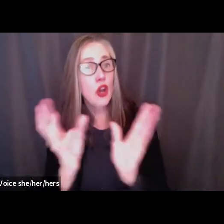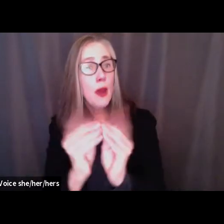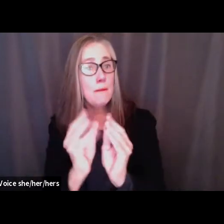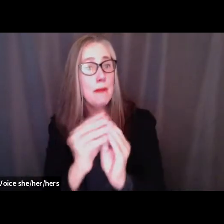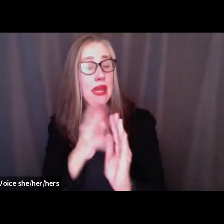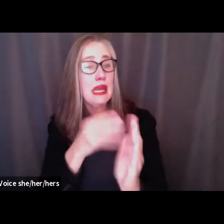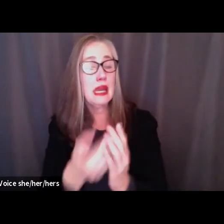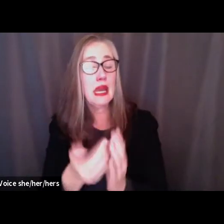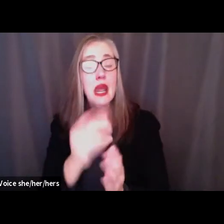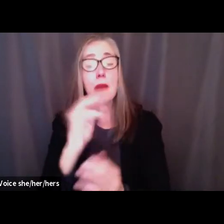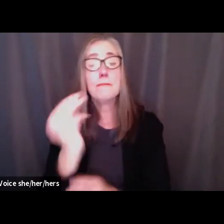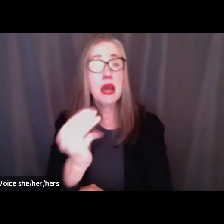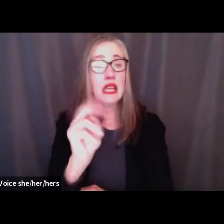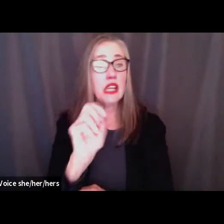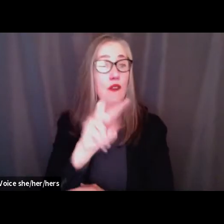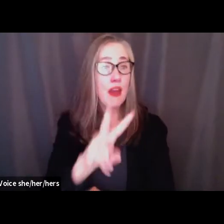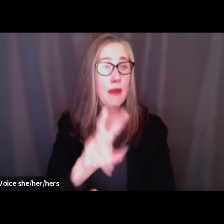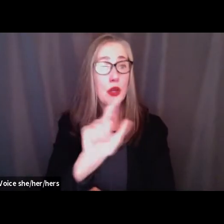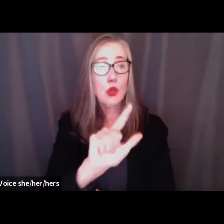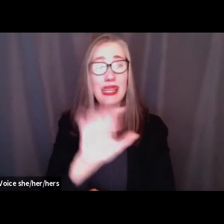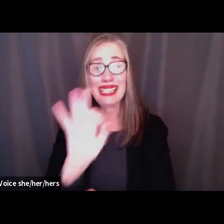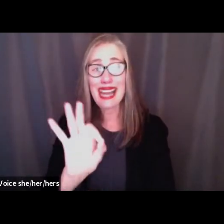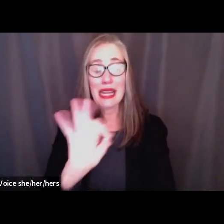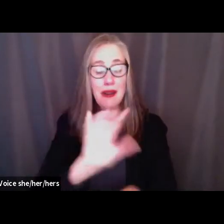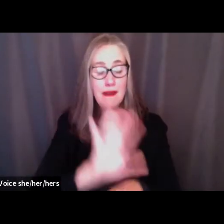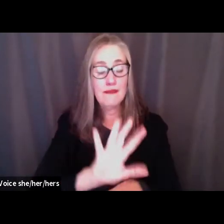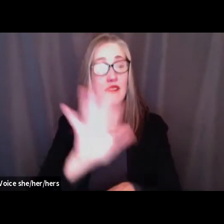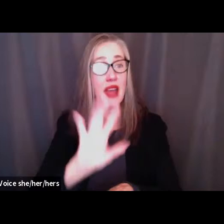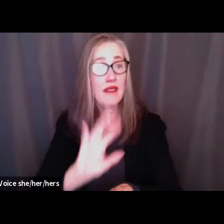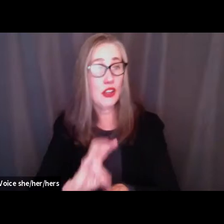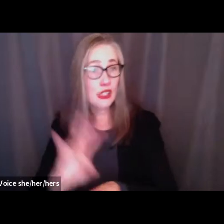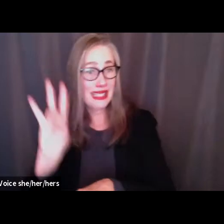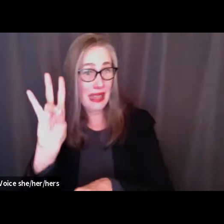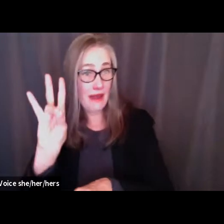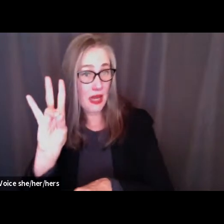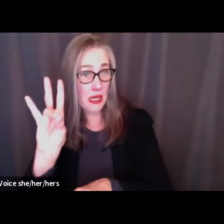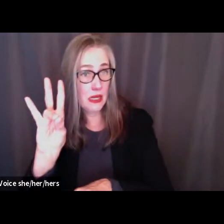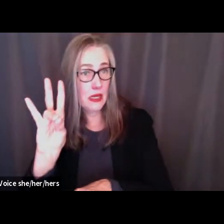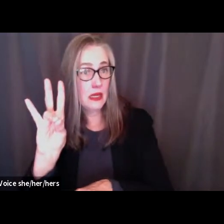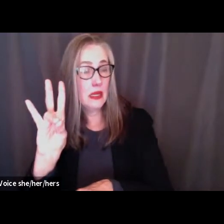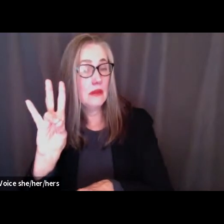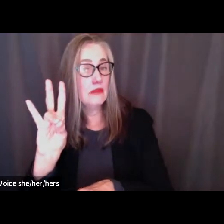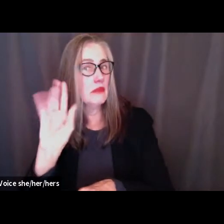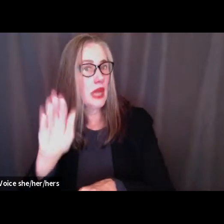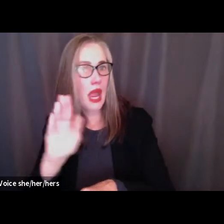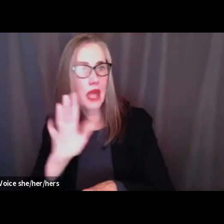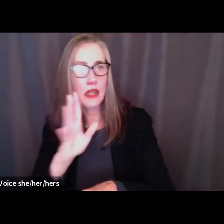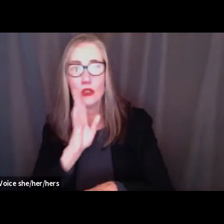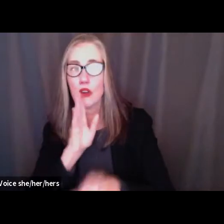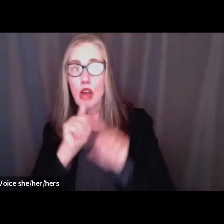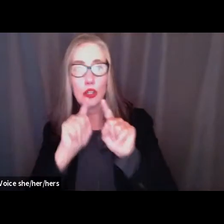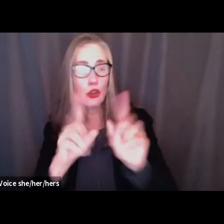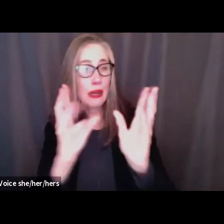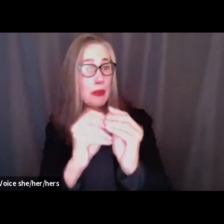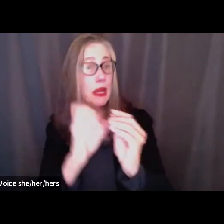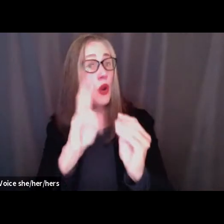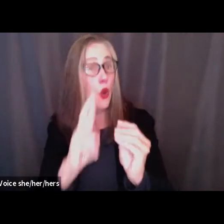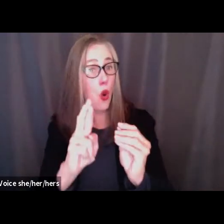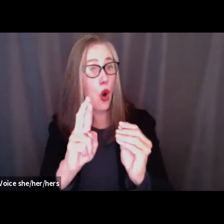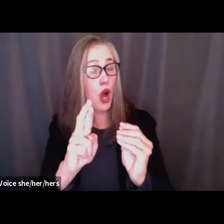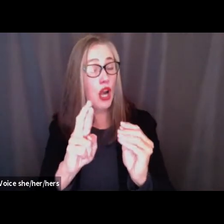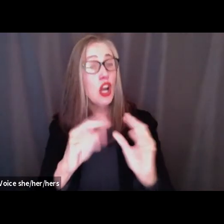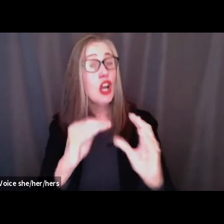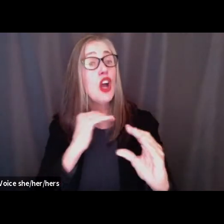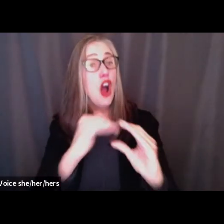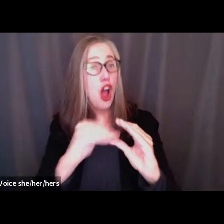to 7 p.m. We welcome your voice at that meeting or through written testimony via the